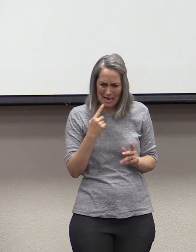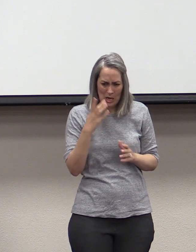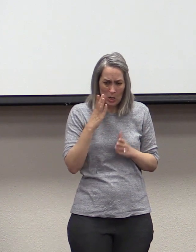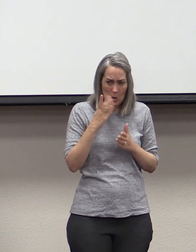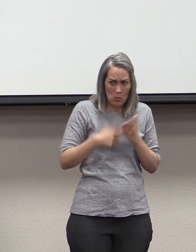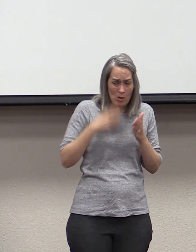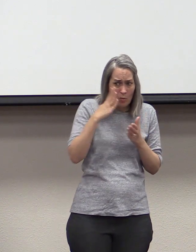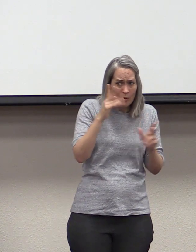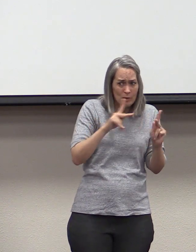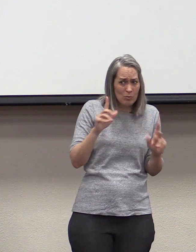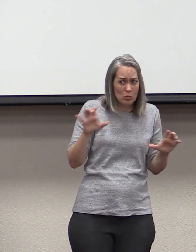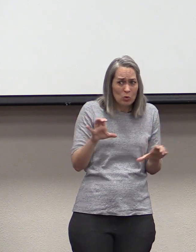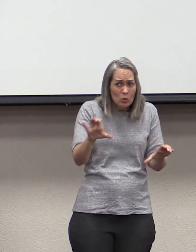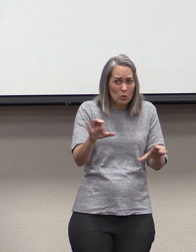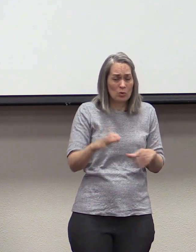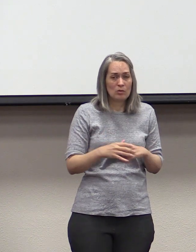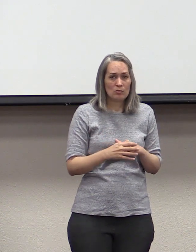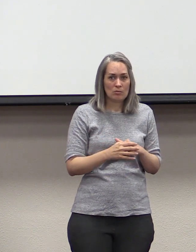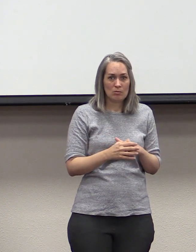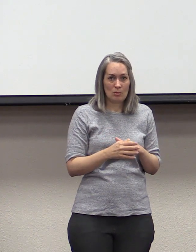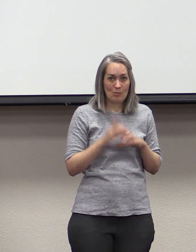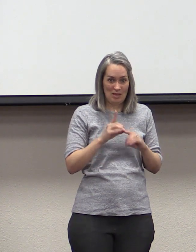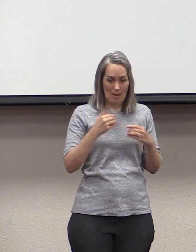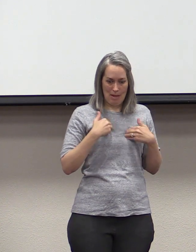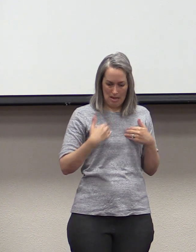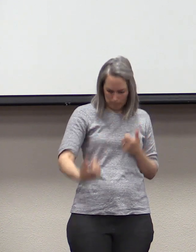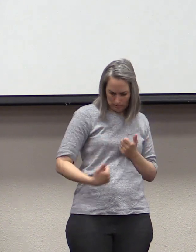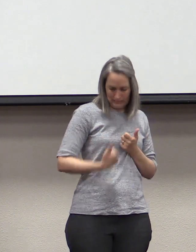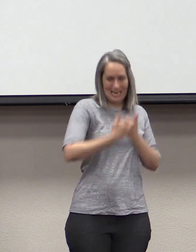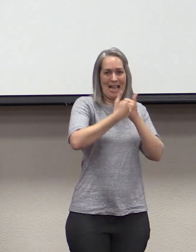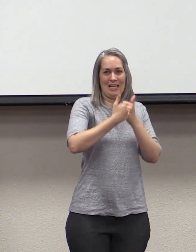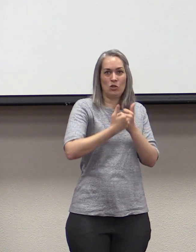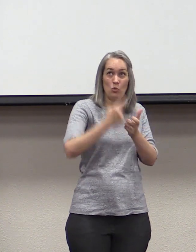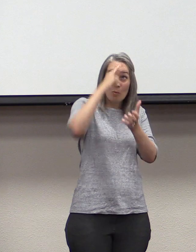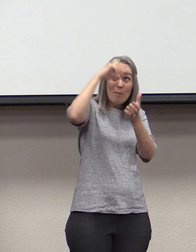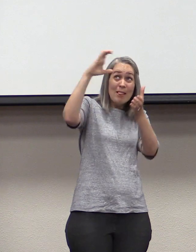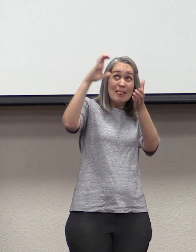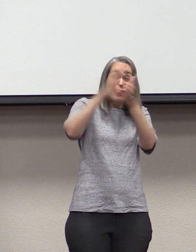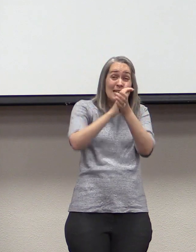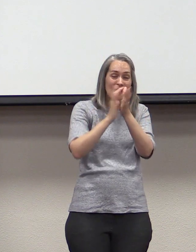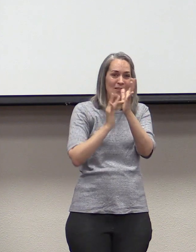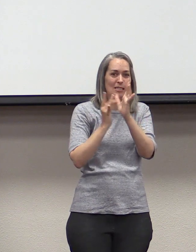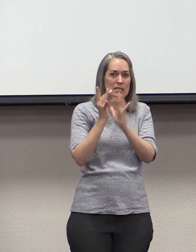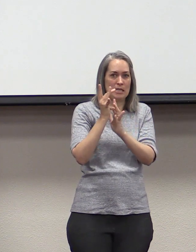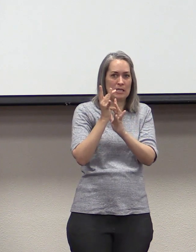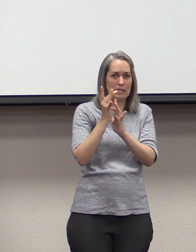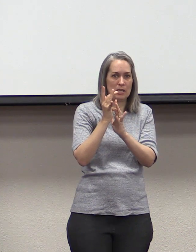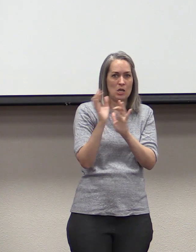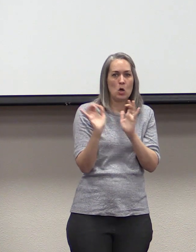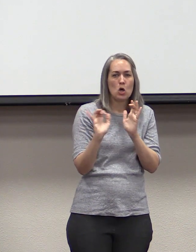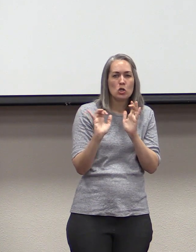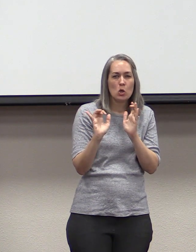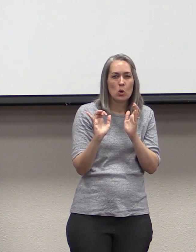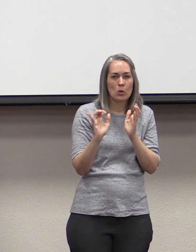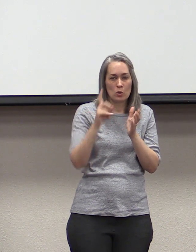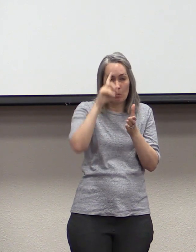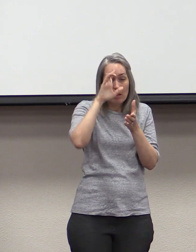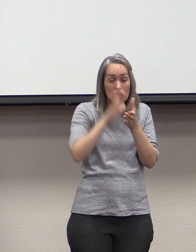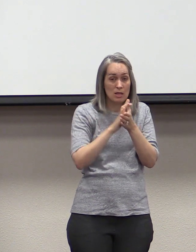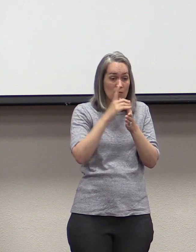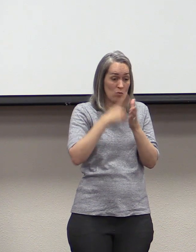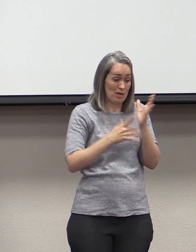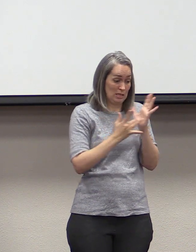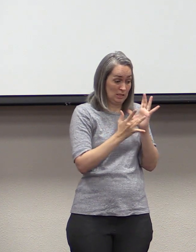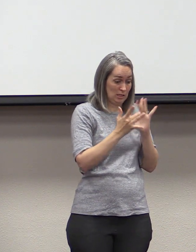do? It was a challenge to them to believe first in Jesus, but also in what Jesus